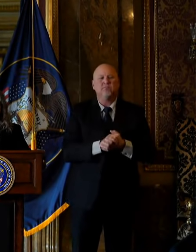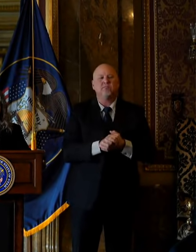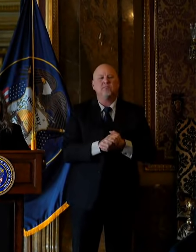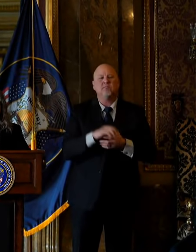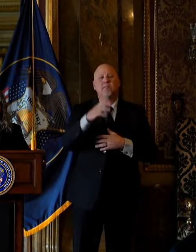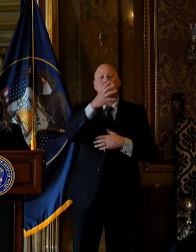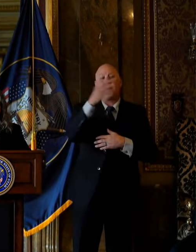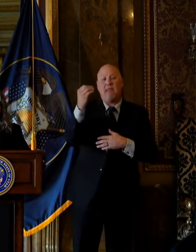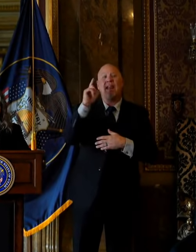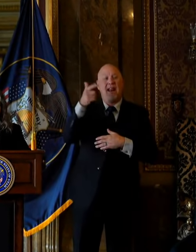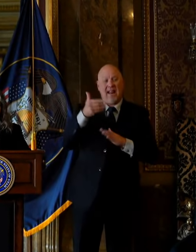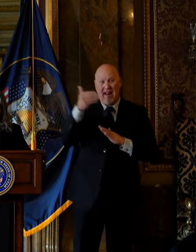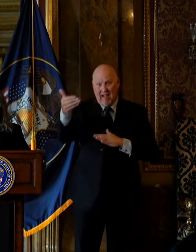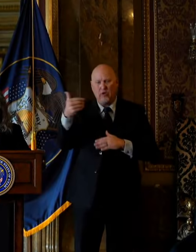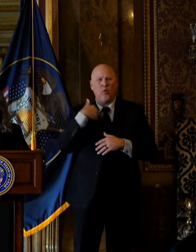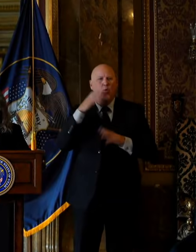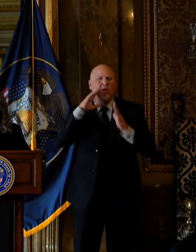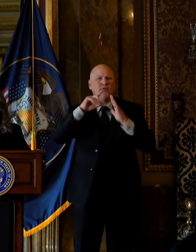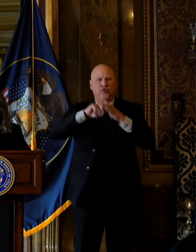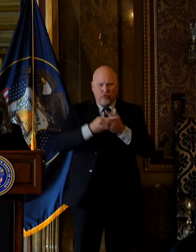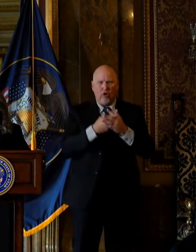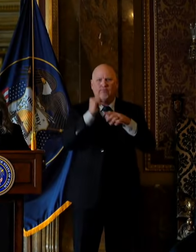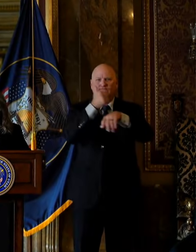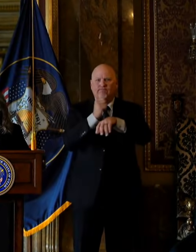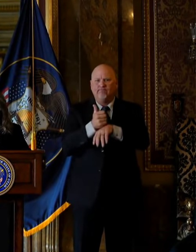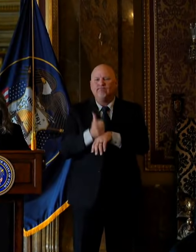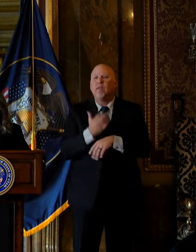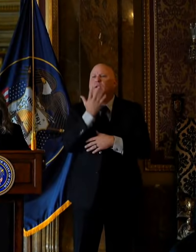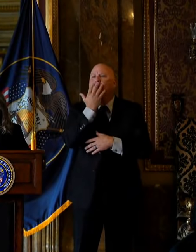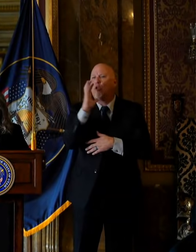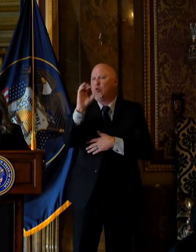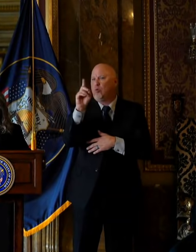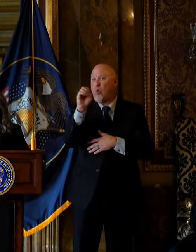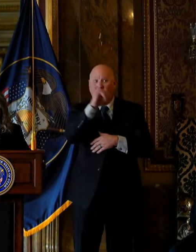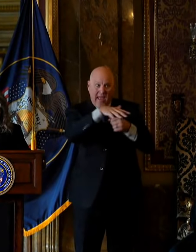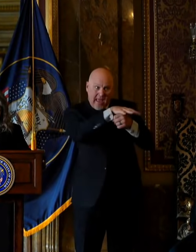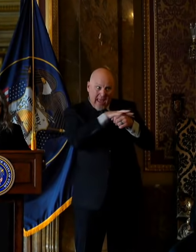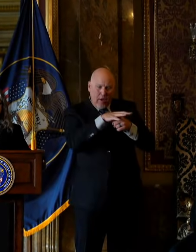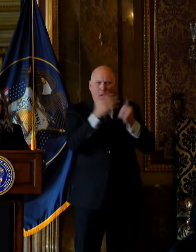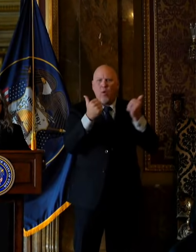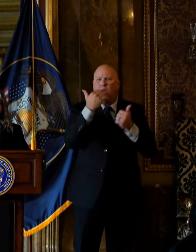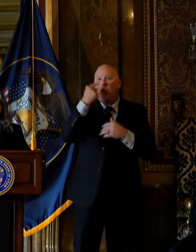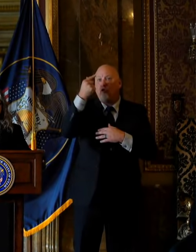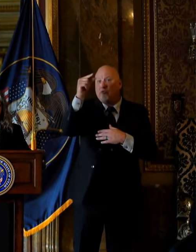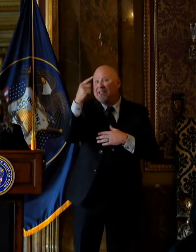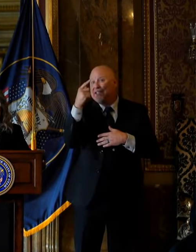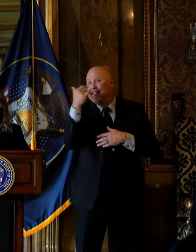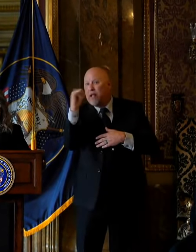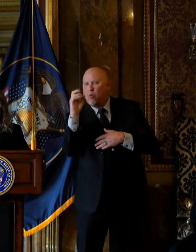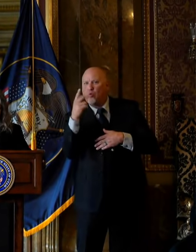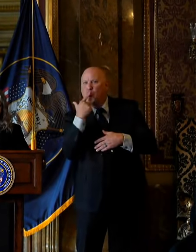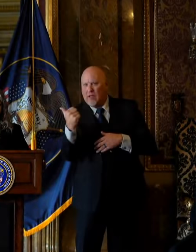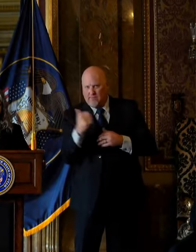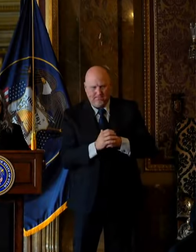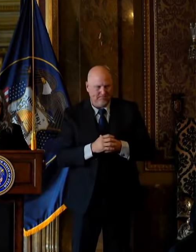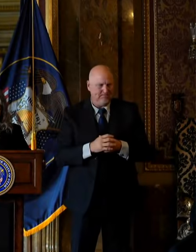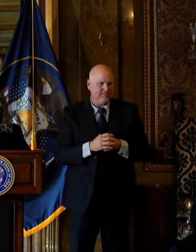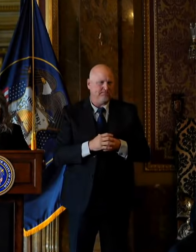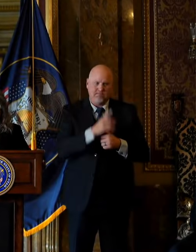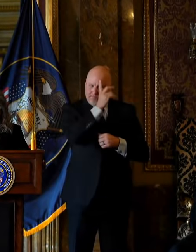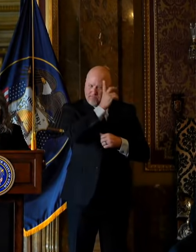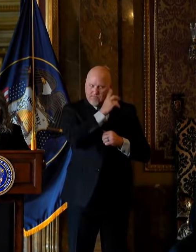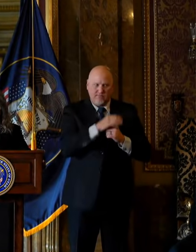to trigger the test to stay events. We're also reporting monthly hospitalizations for school-aged children, 5